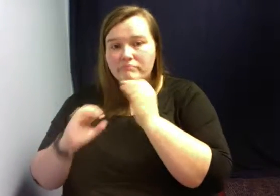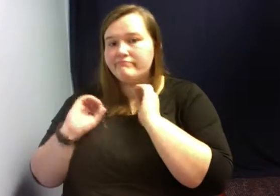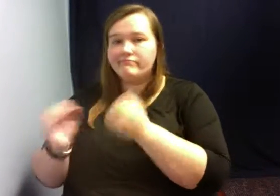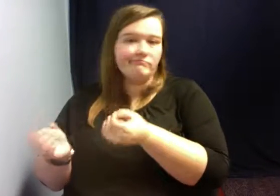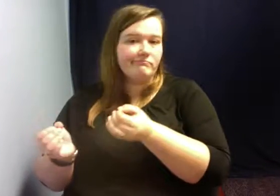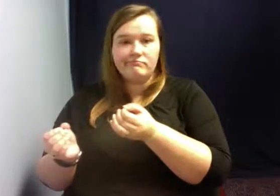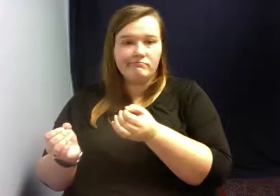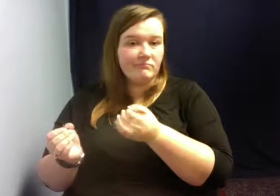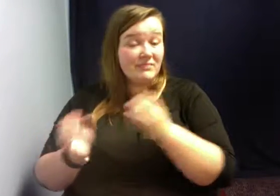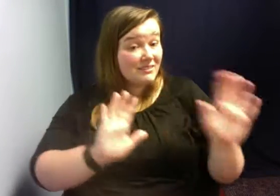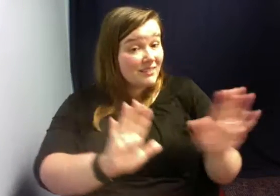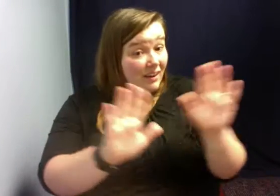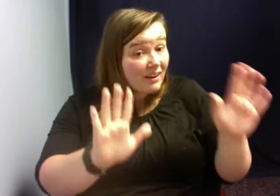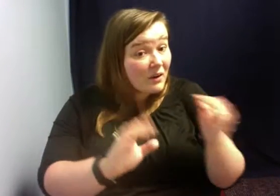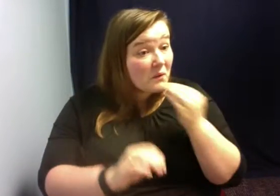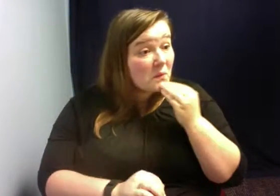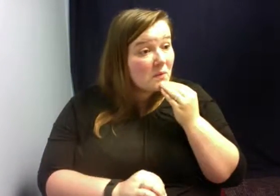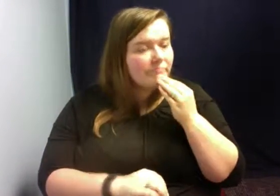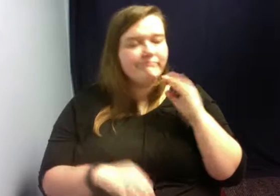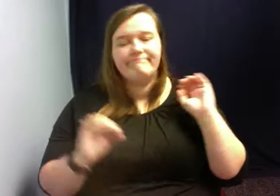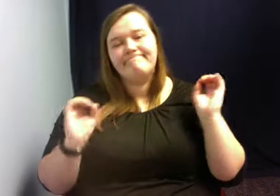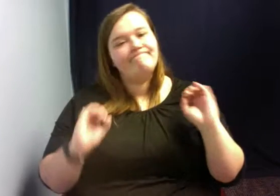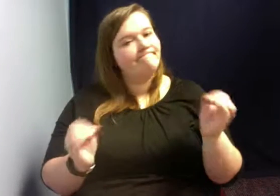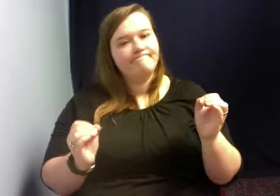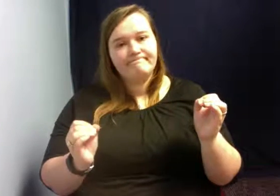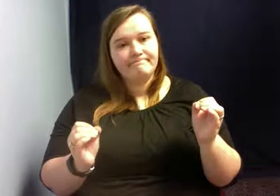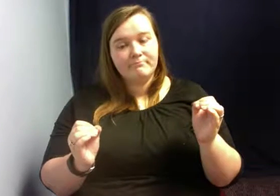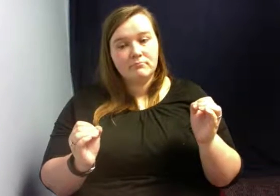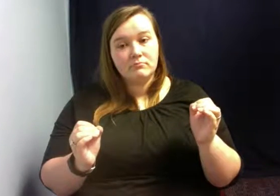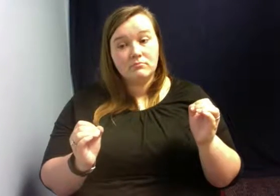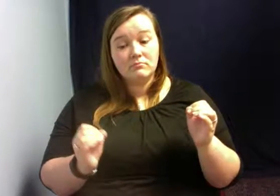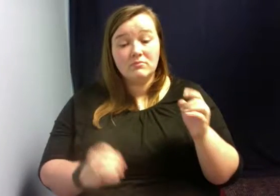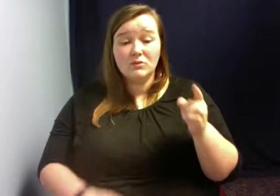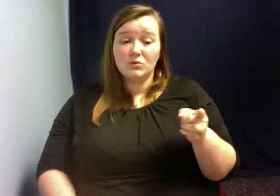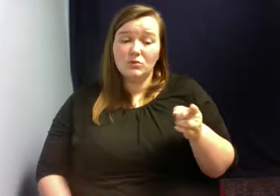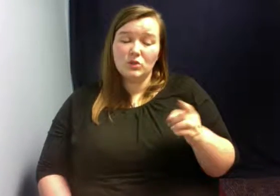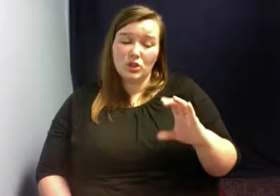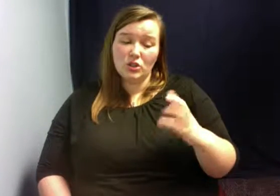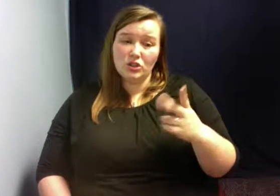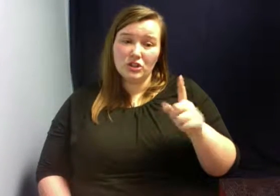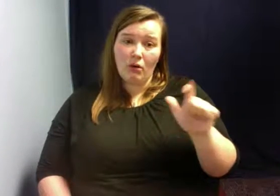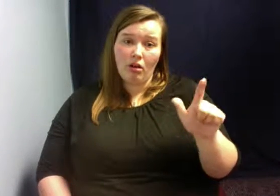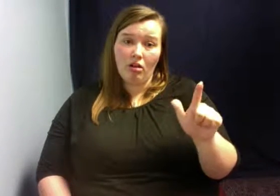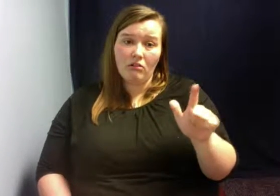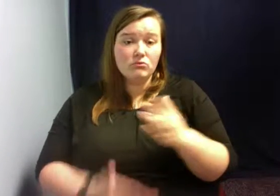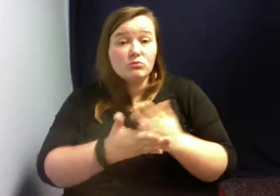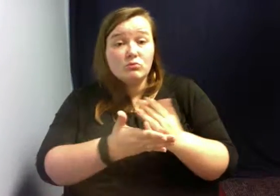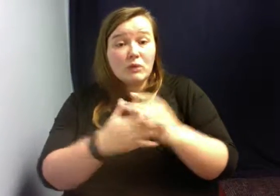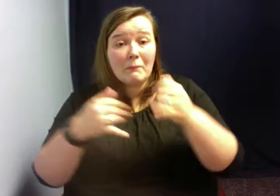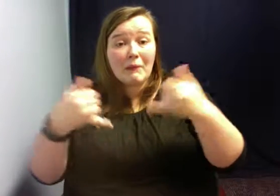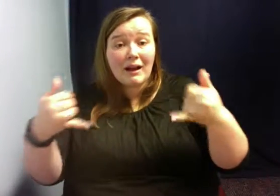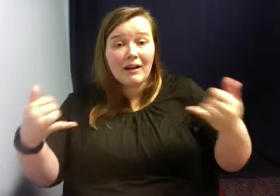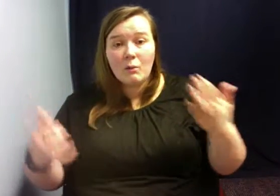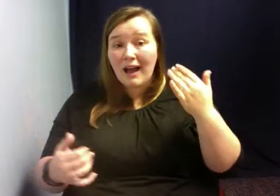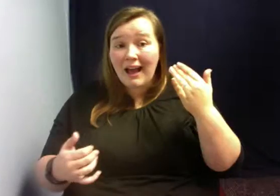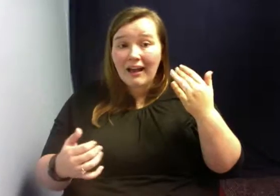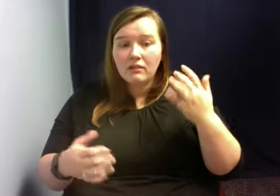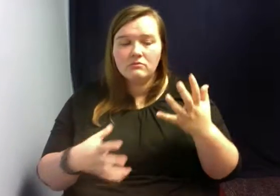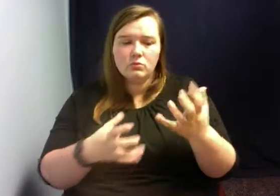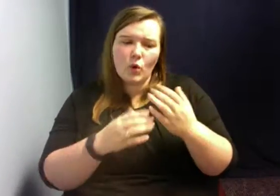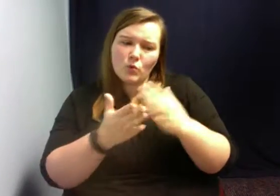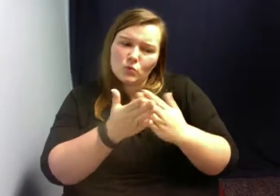No meals on Sunday either. So Cheryl she cooked pasta because she wanted to make sure she cooked something